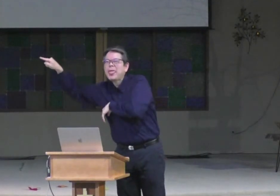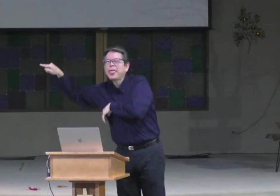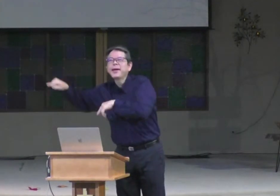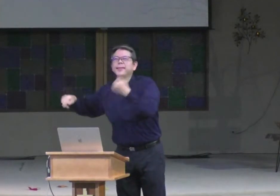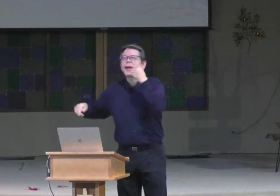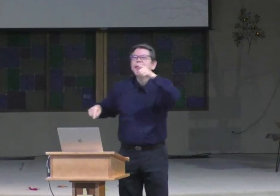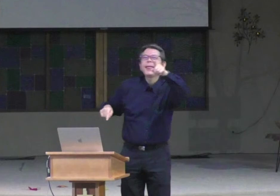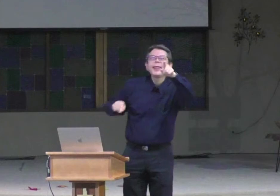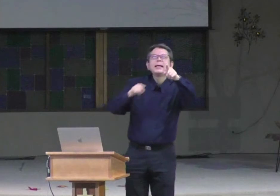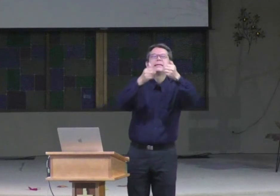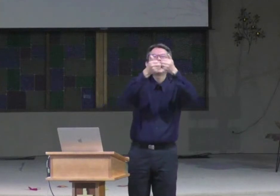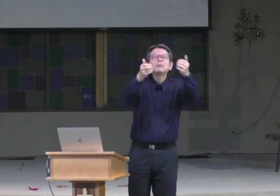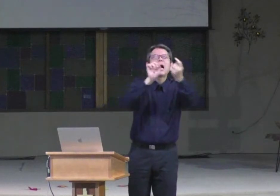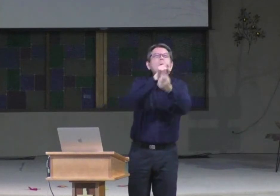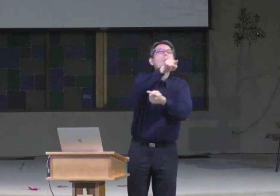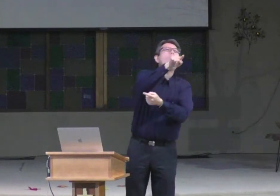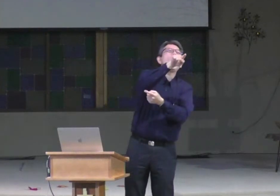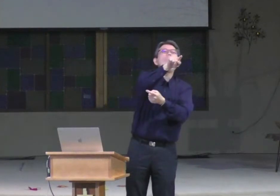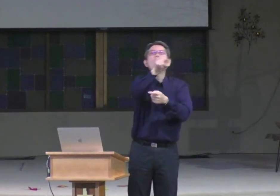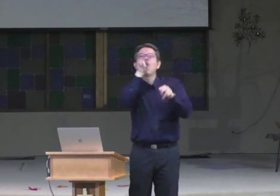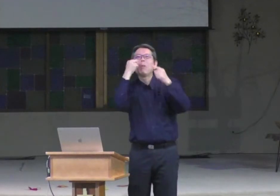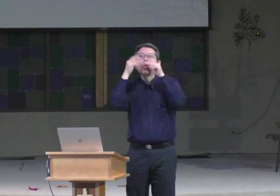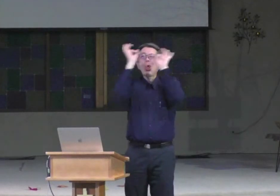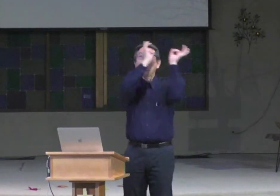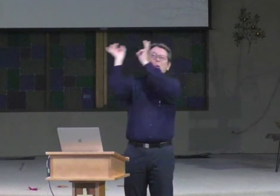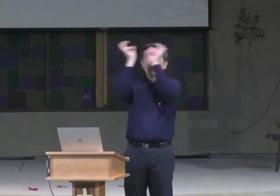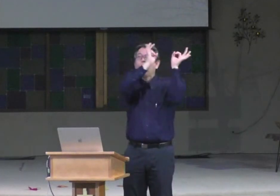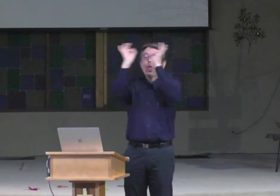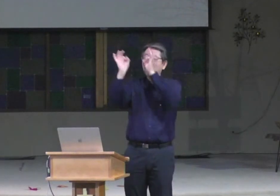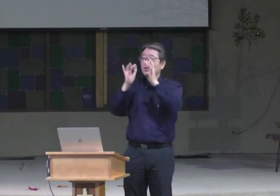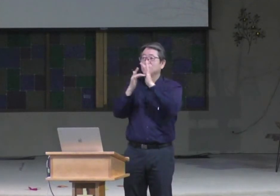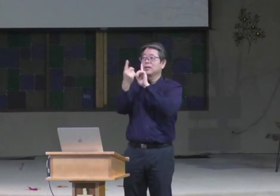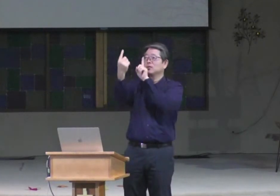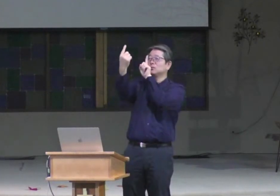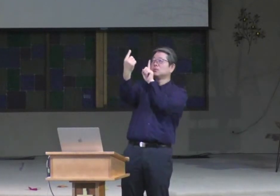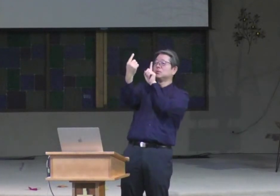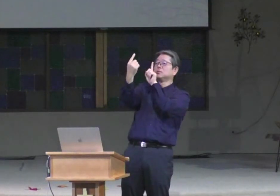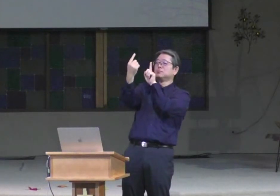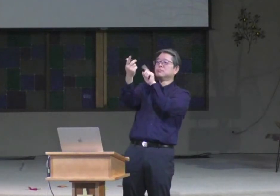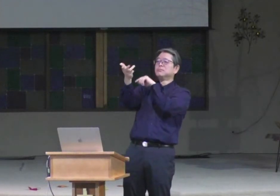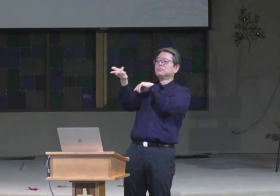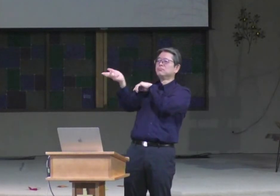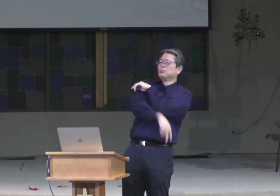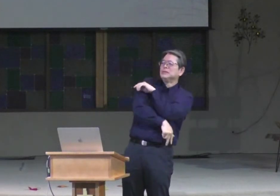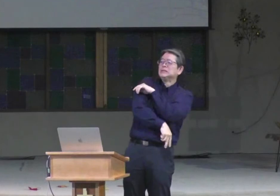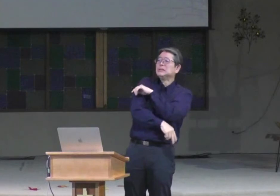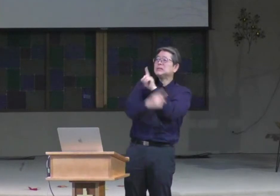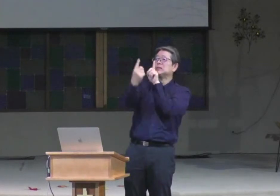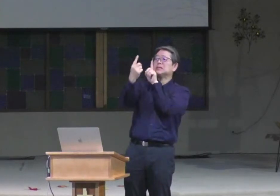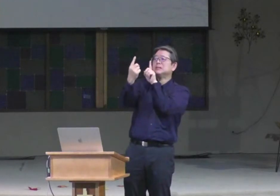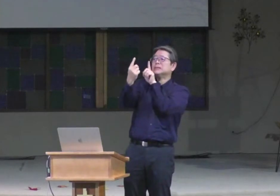I remember when they were treating me dirty. Oh, yeah. And his eyes would be all over the crowd. He wouldn't be watching Jesus at